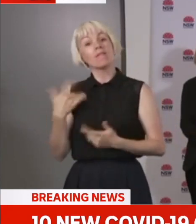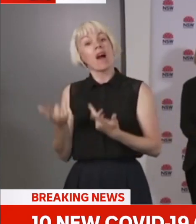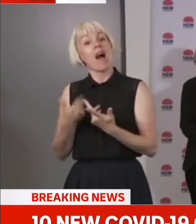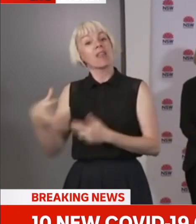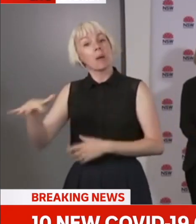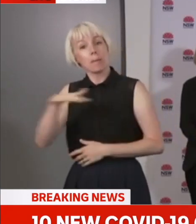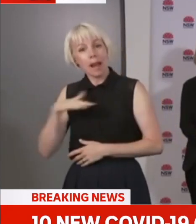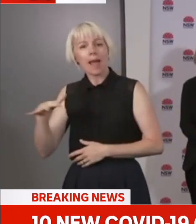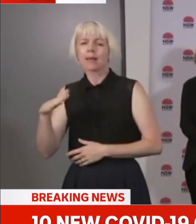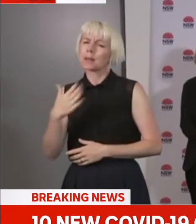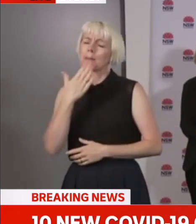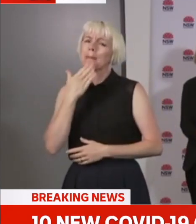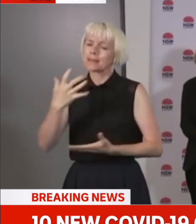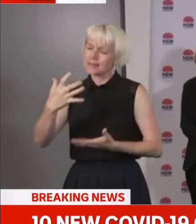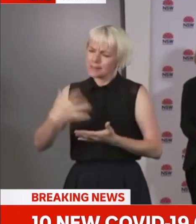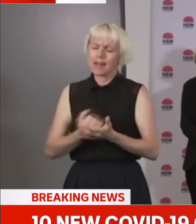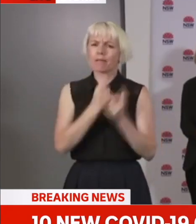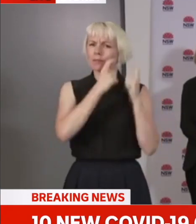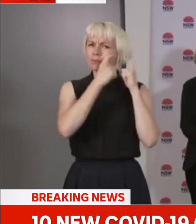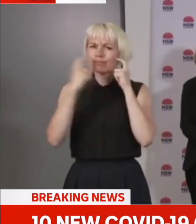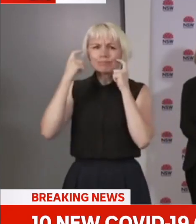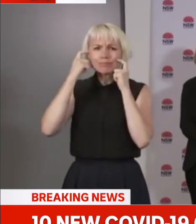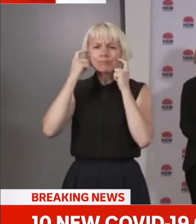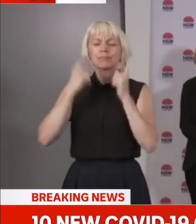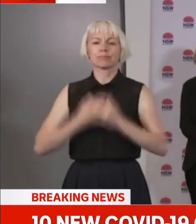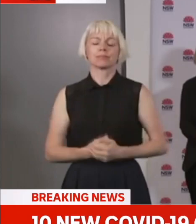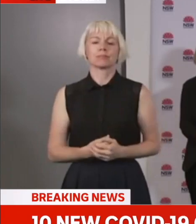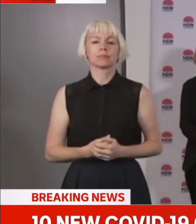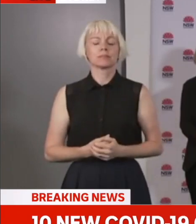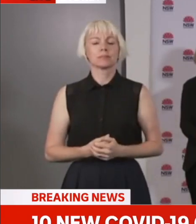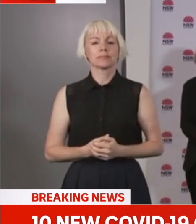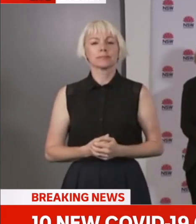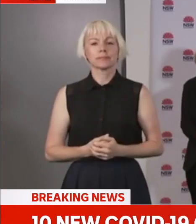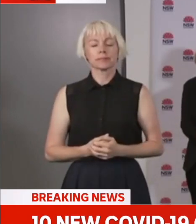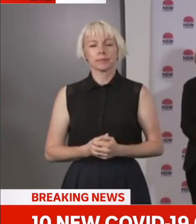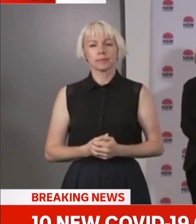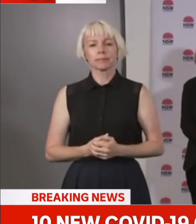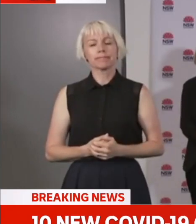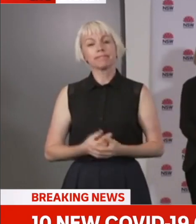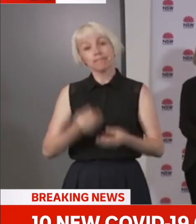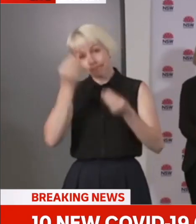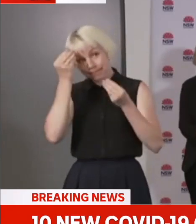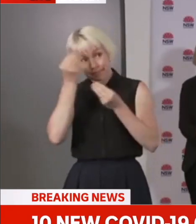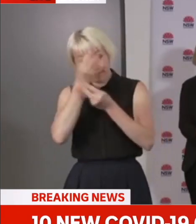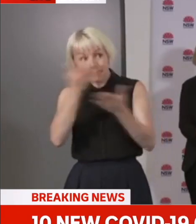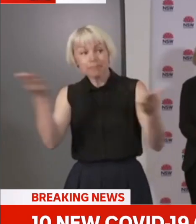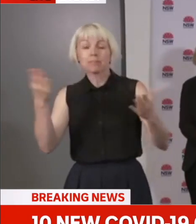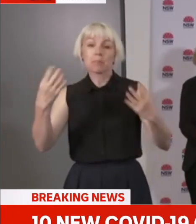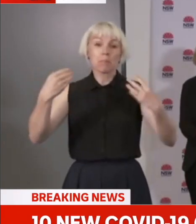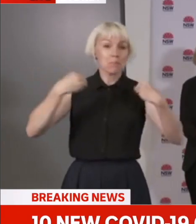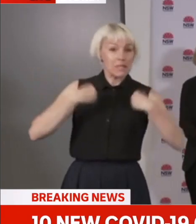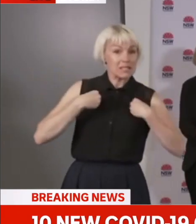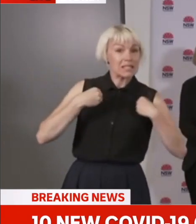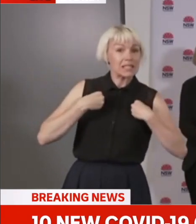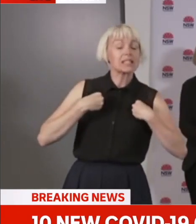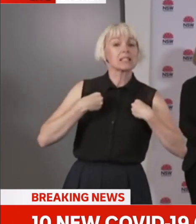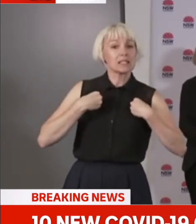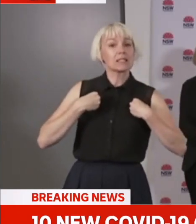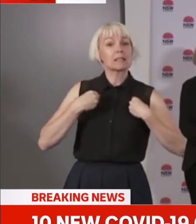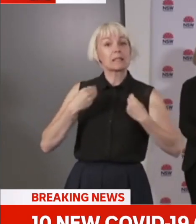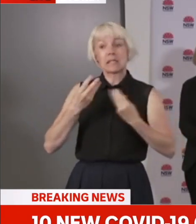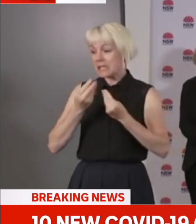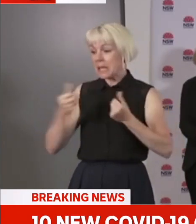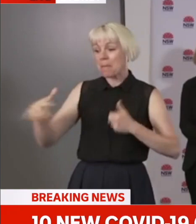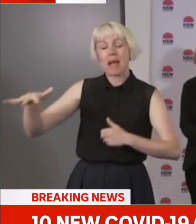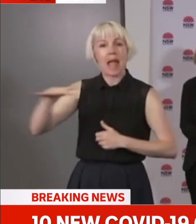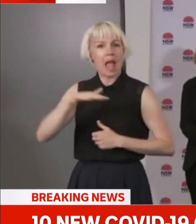safe. I also want to call out to businesses and organisations. The feedback from Health is that some venues have been outstanding